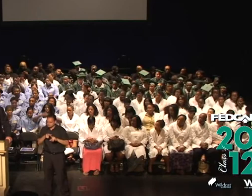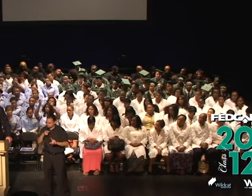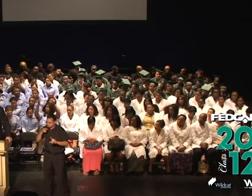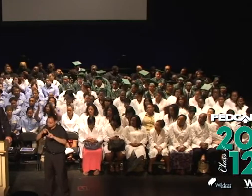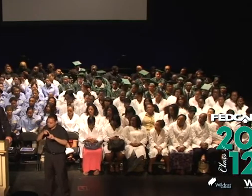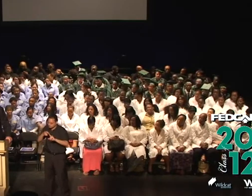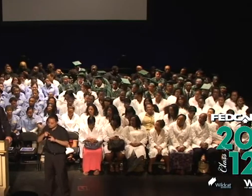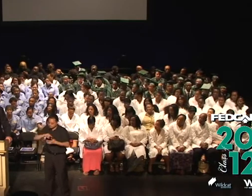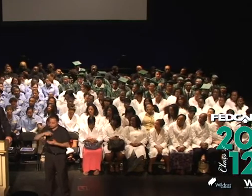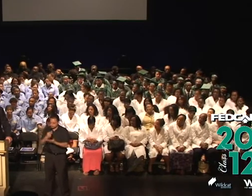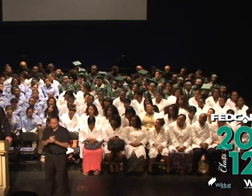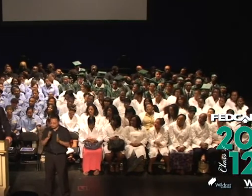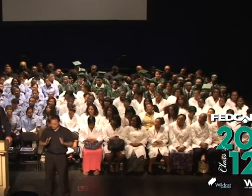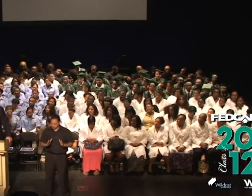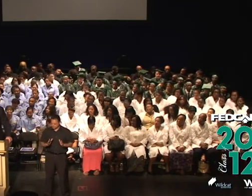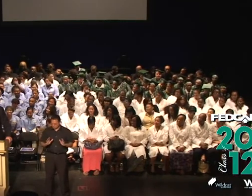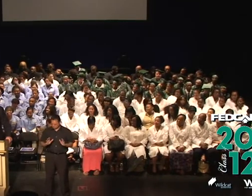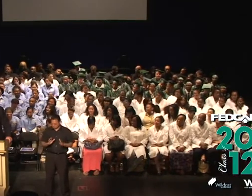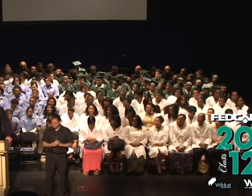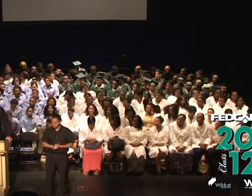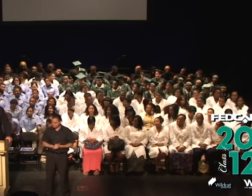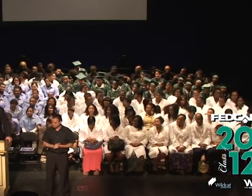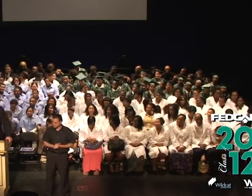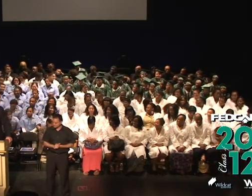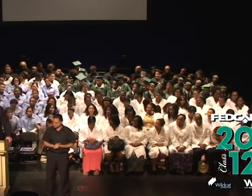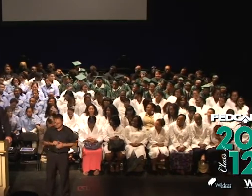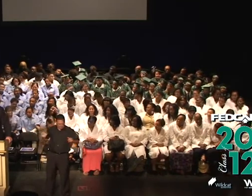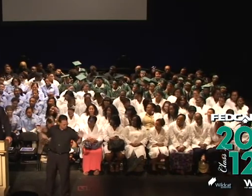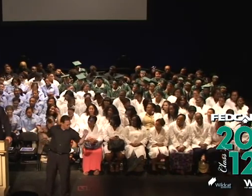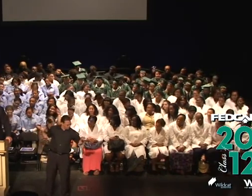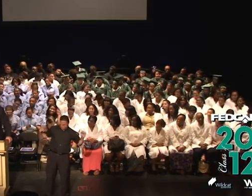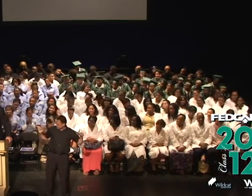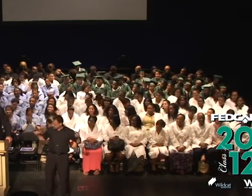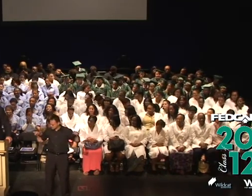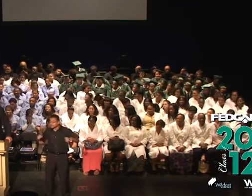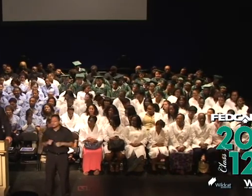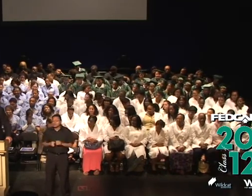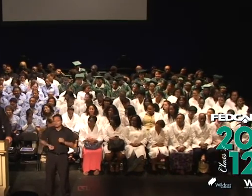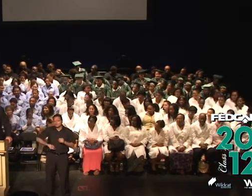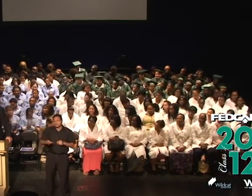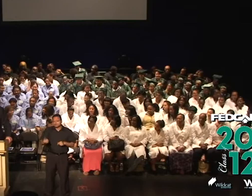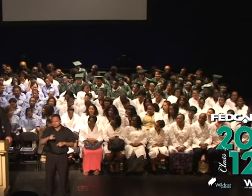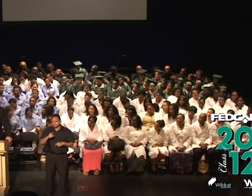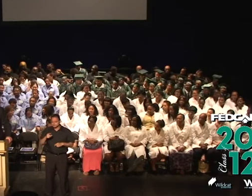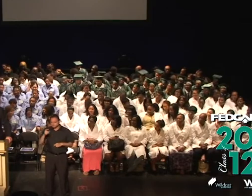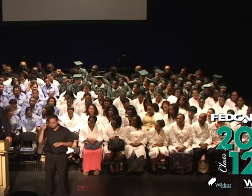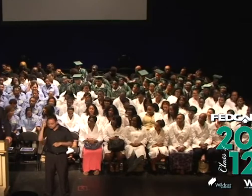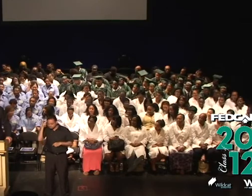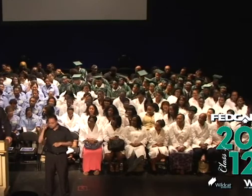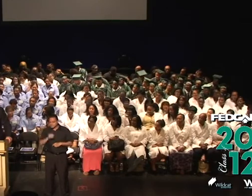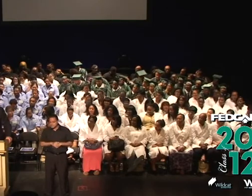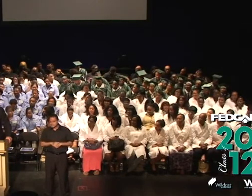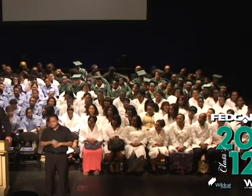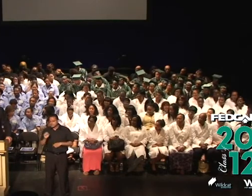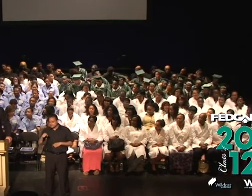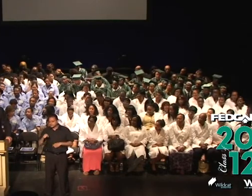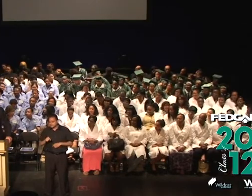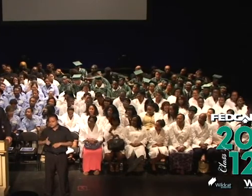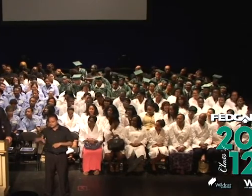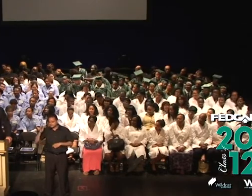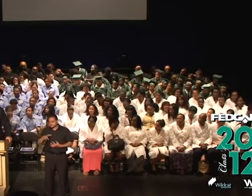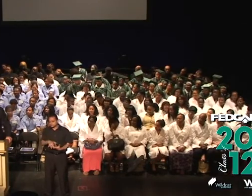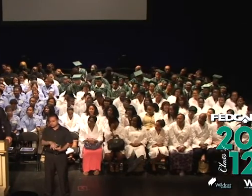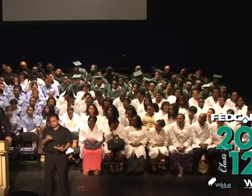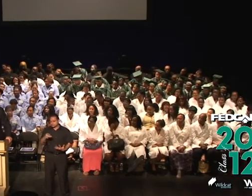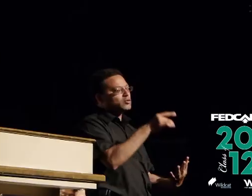is that some of you are wondering so yes he was one of those